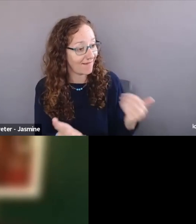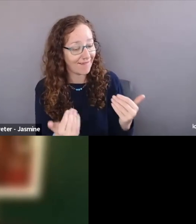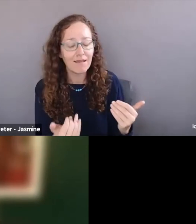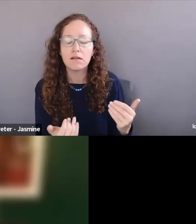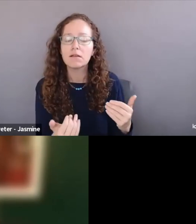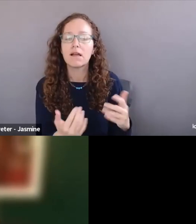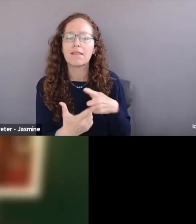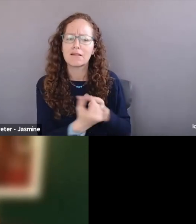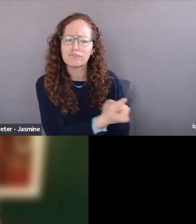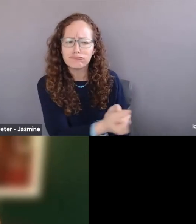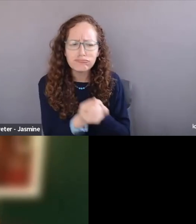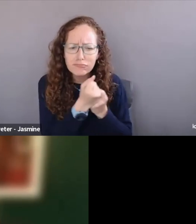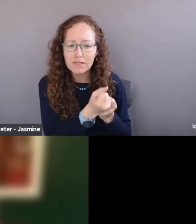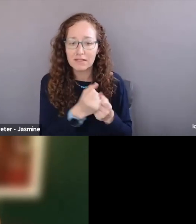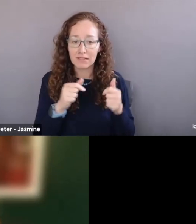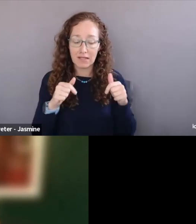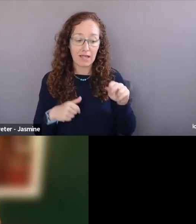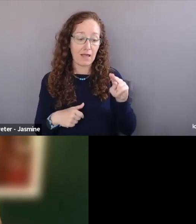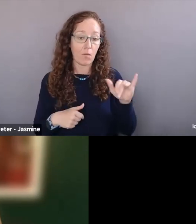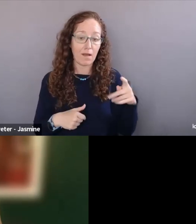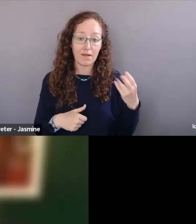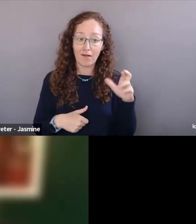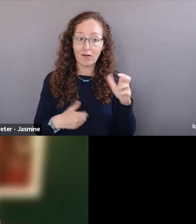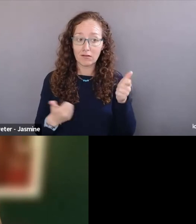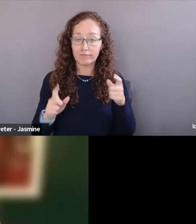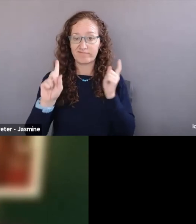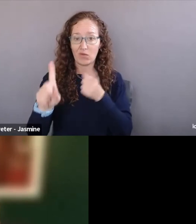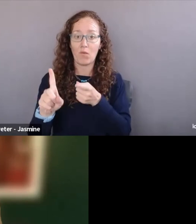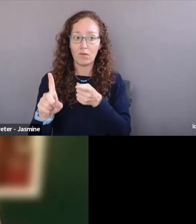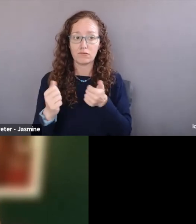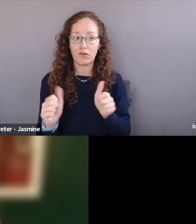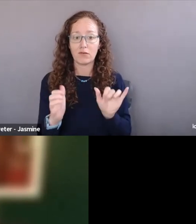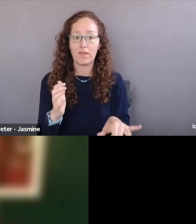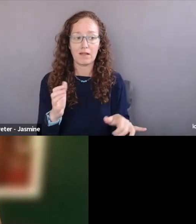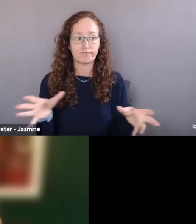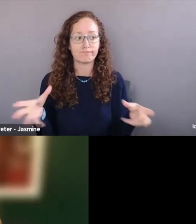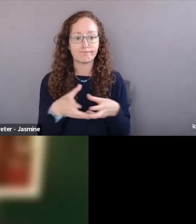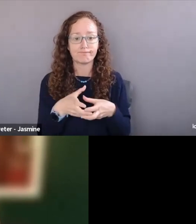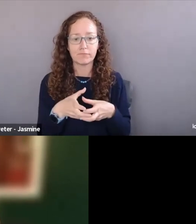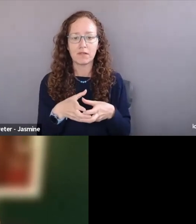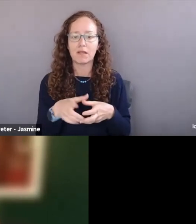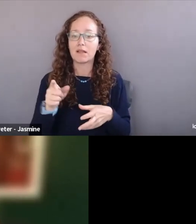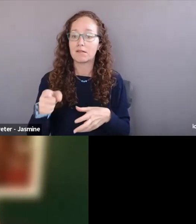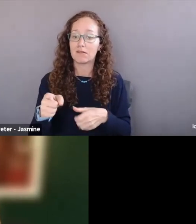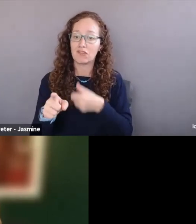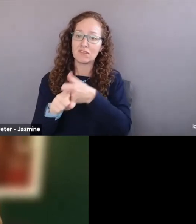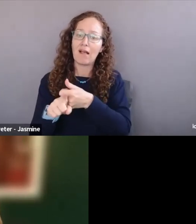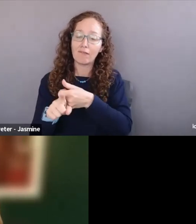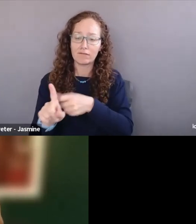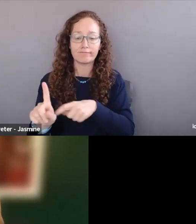to do at New York Public Radio. You were exactly, you were such a magnet yourself.